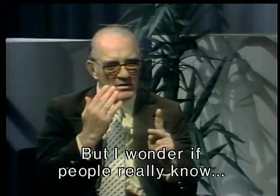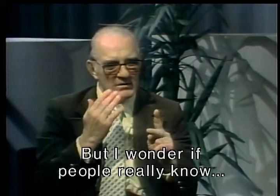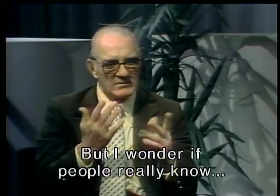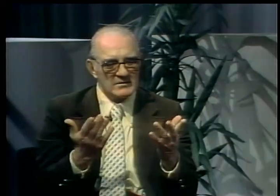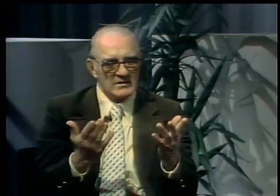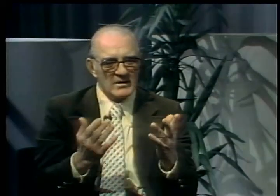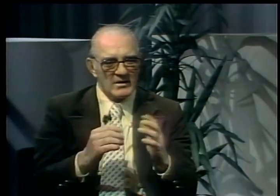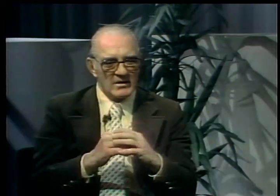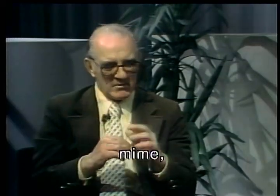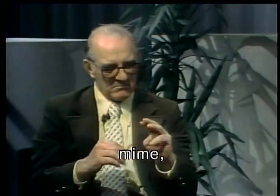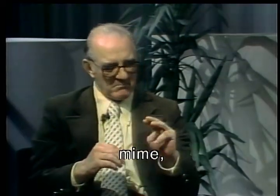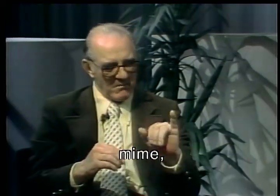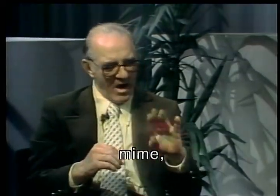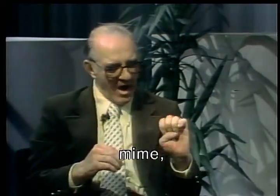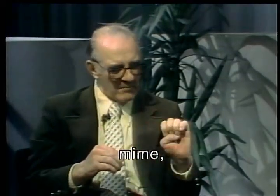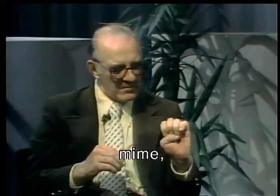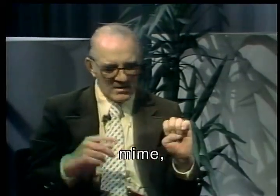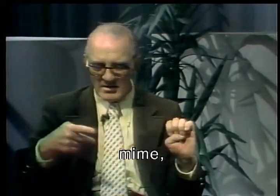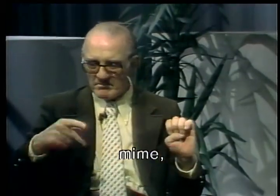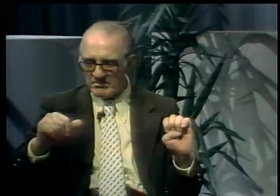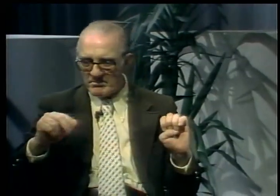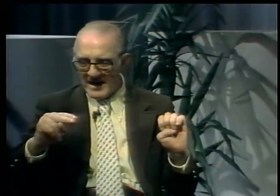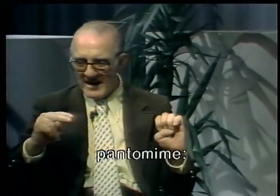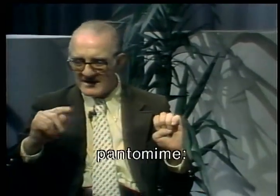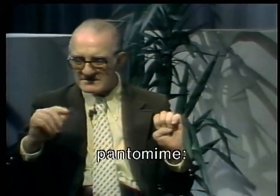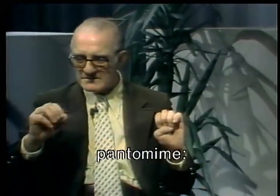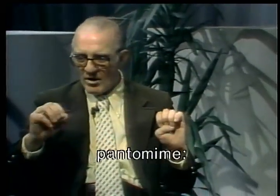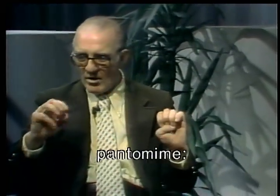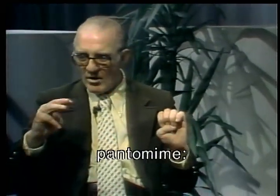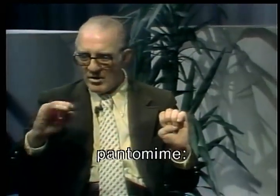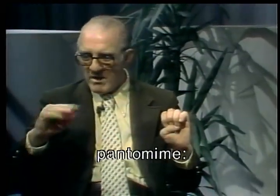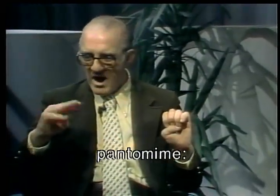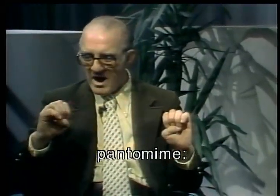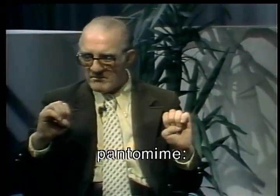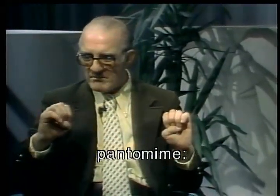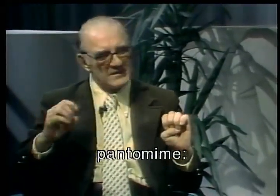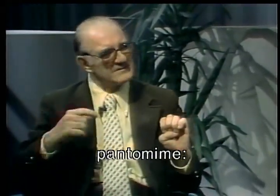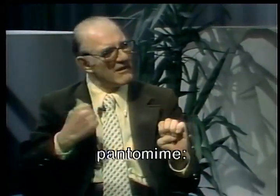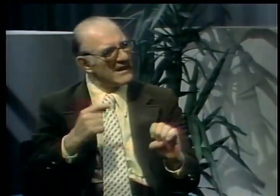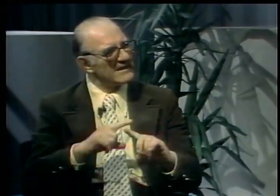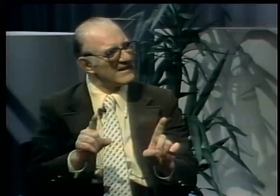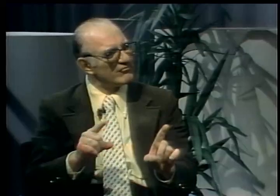know mime, pantomime there any difference?